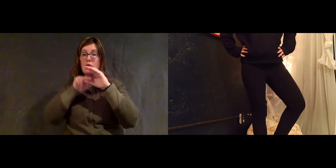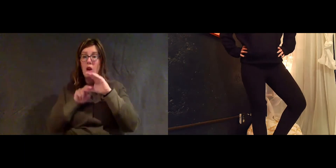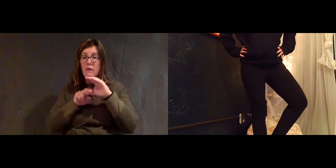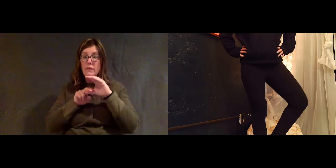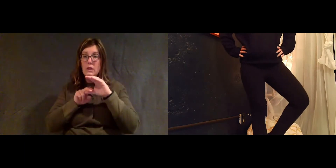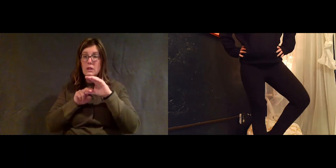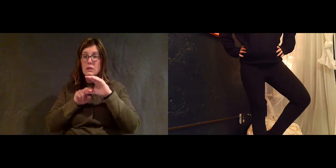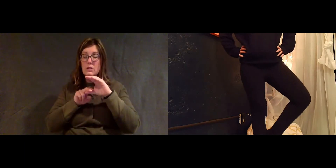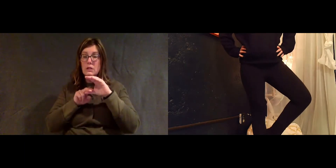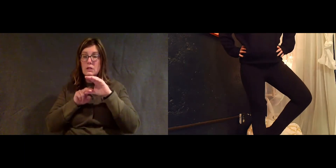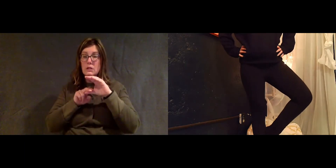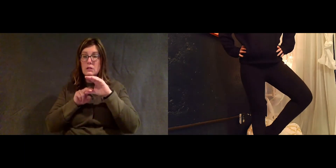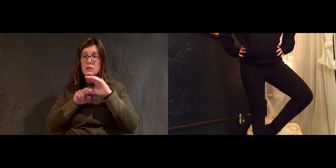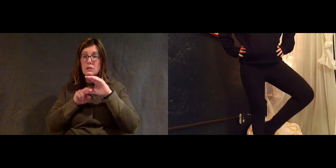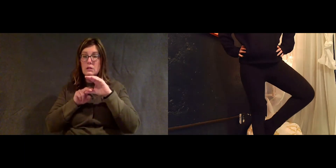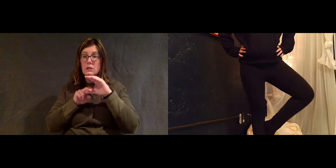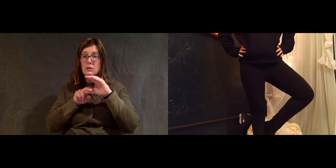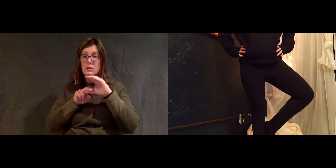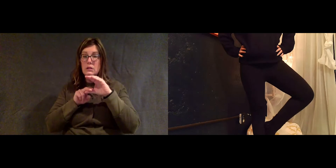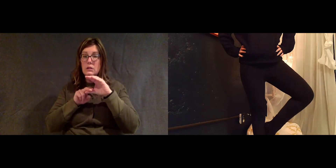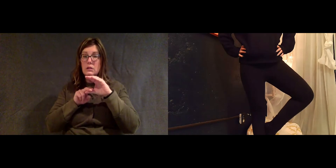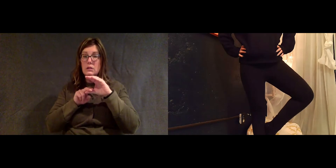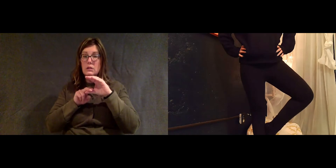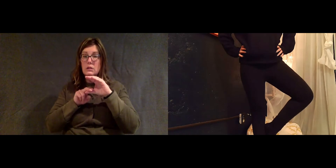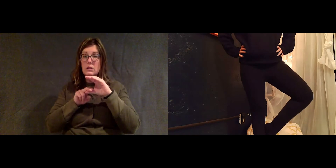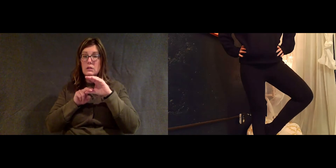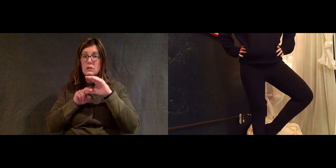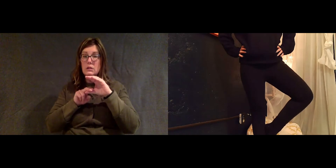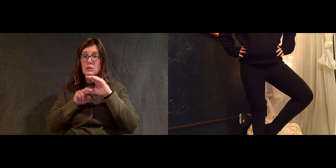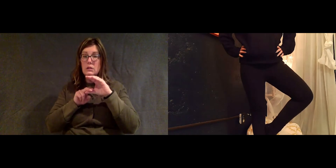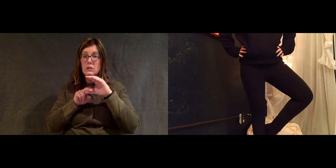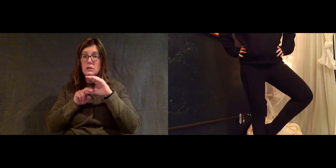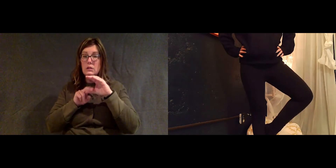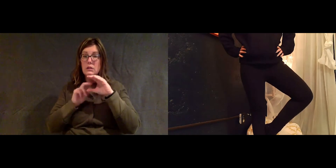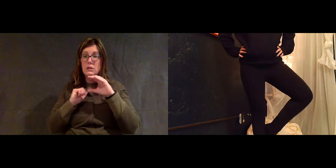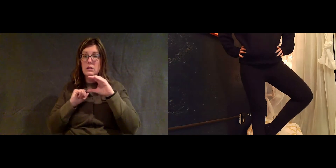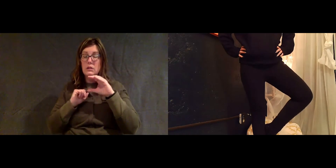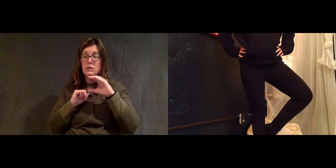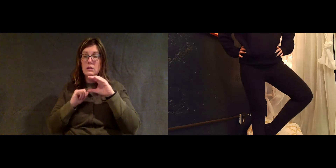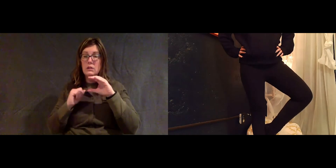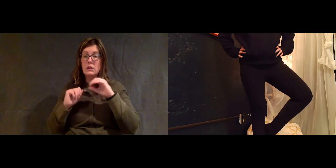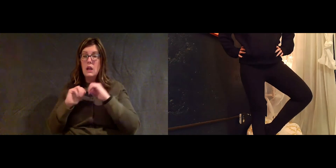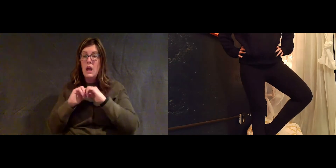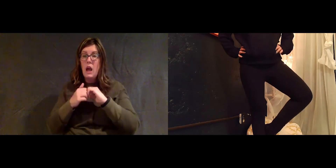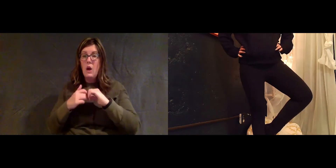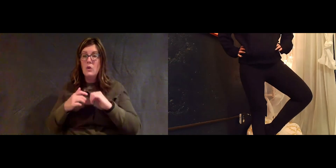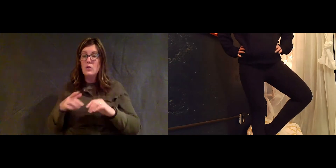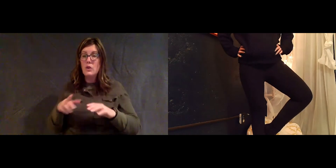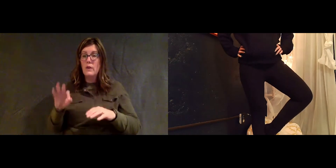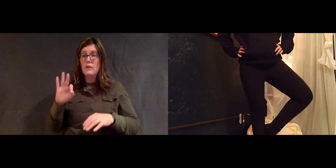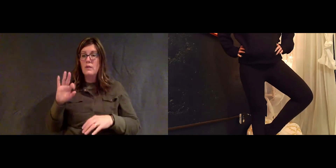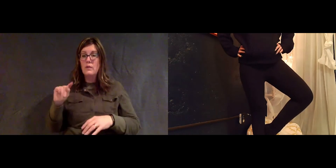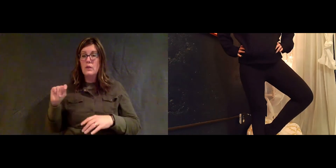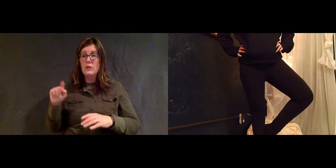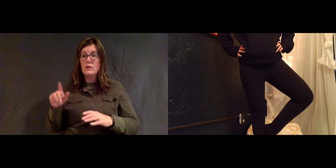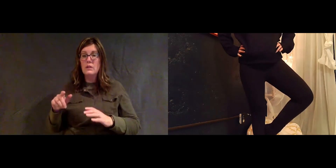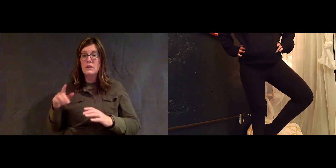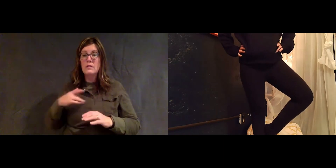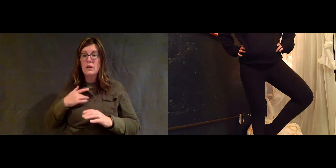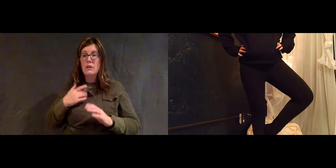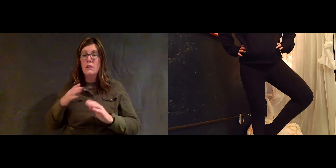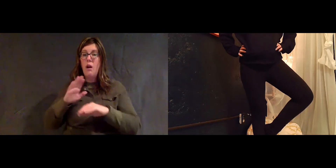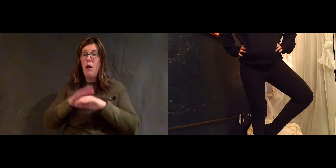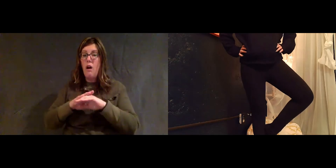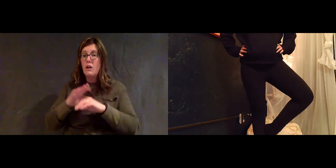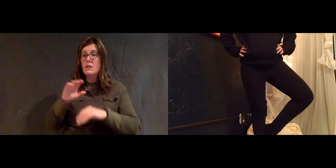Eventually sliding your foot up your calf, maybe seeing how it feels on this side. Again, both sides of our body are not